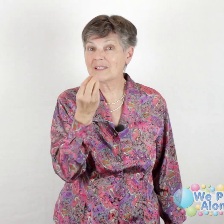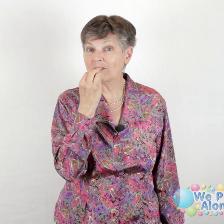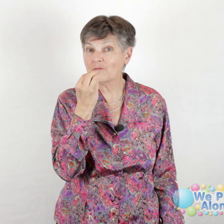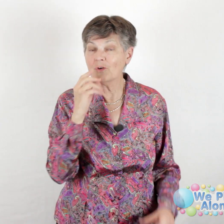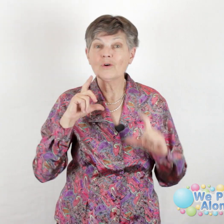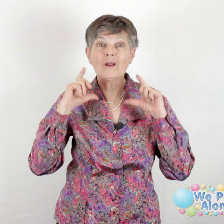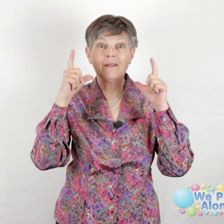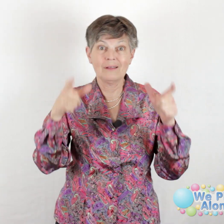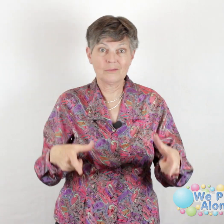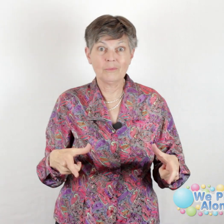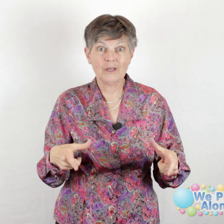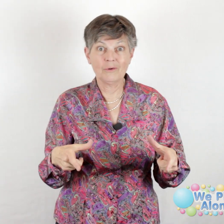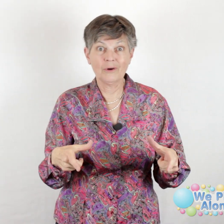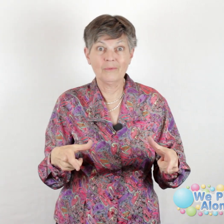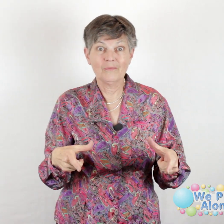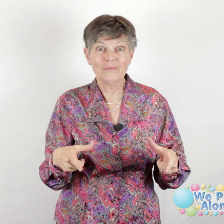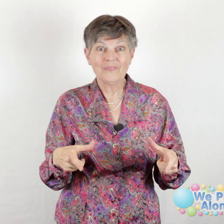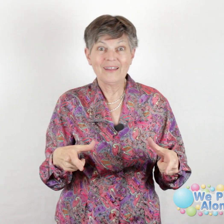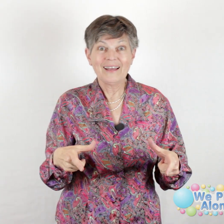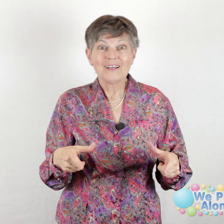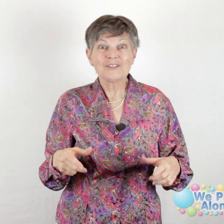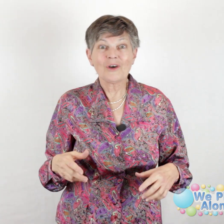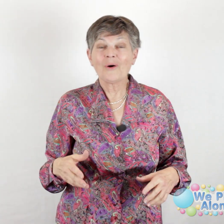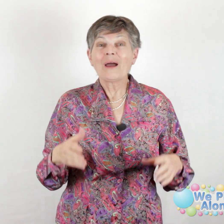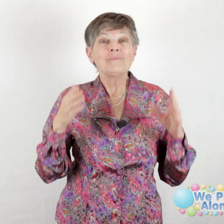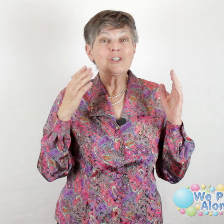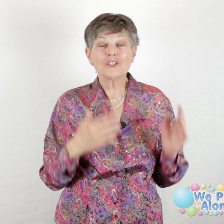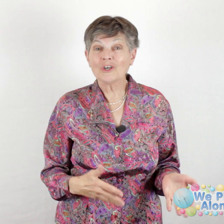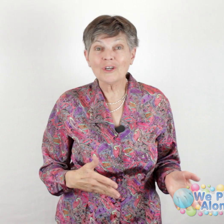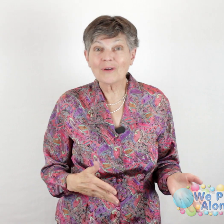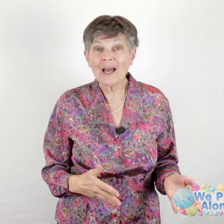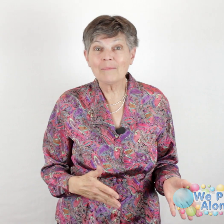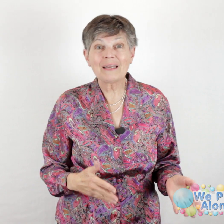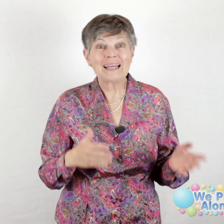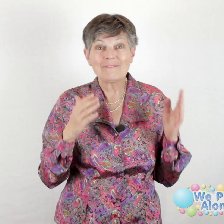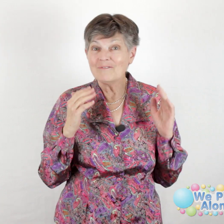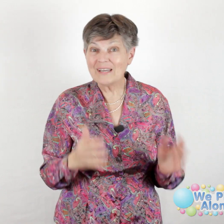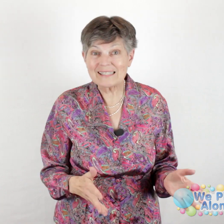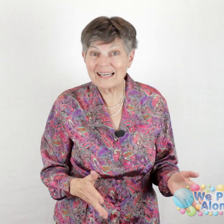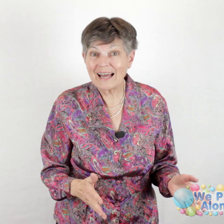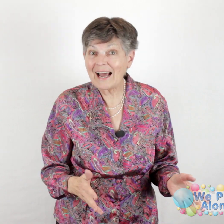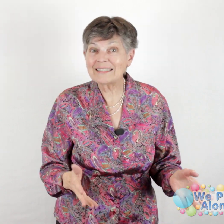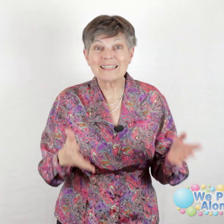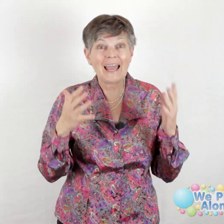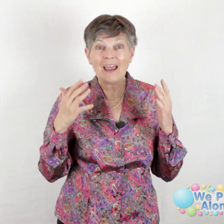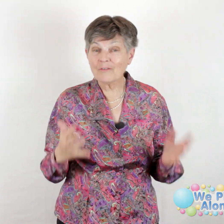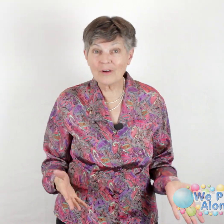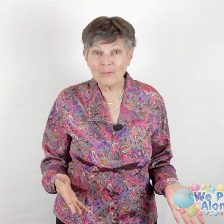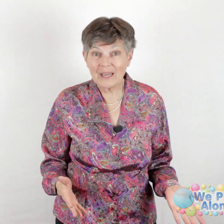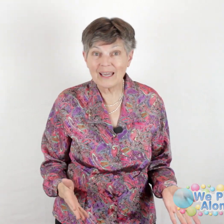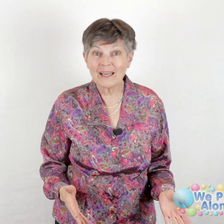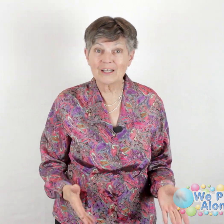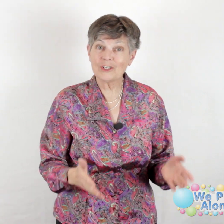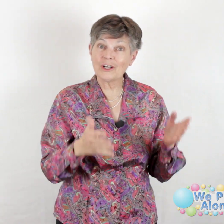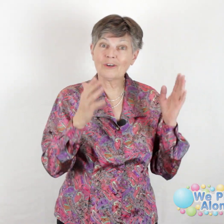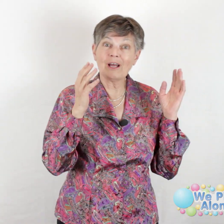is food and this would be group. So be sure you come and visit us every week because you're going to learn lots